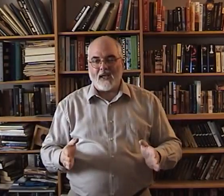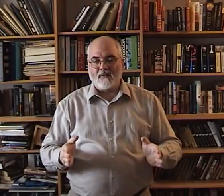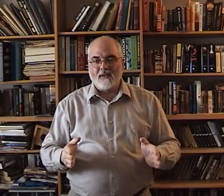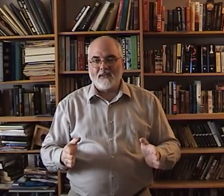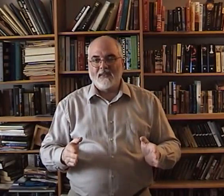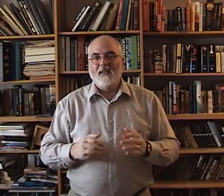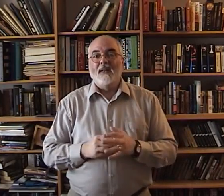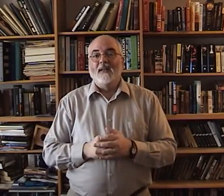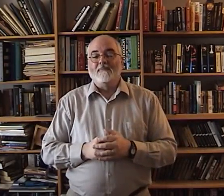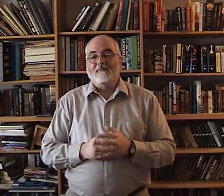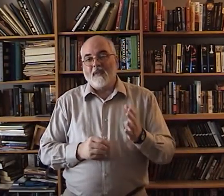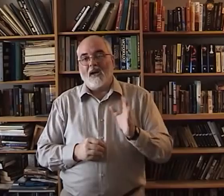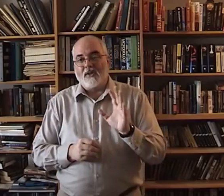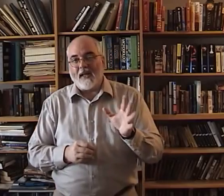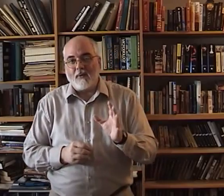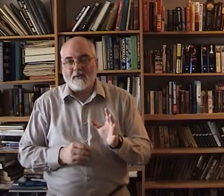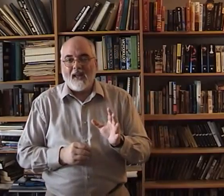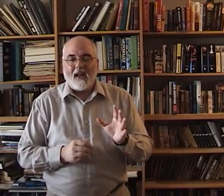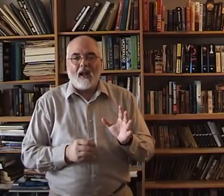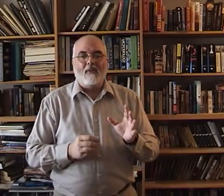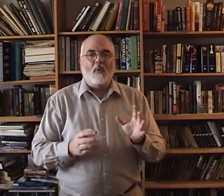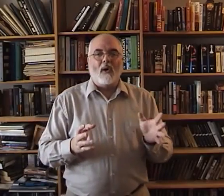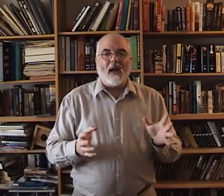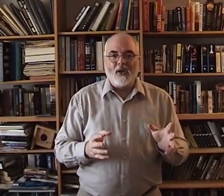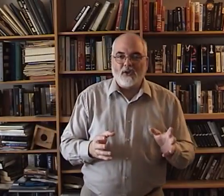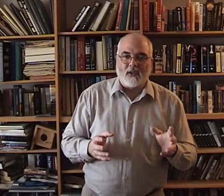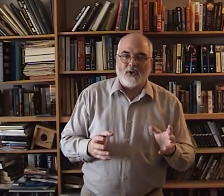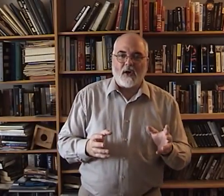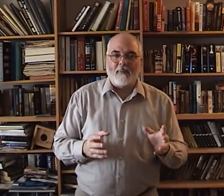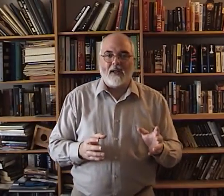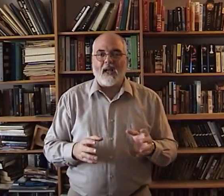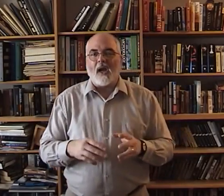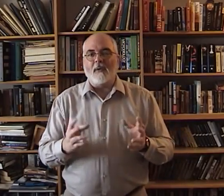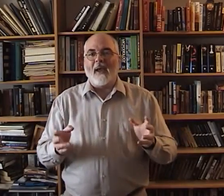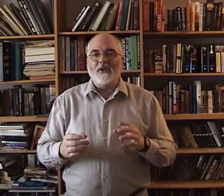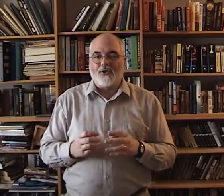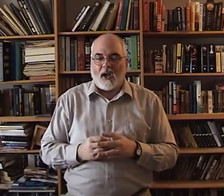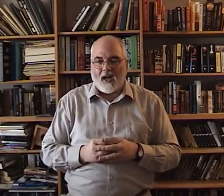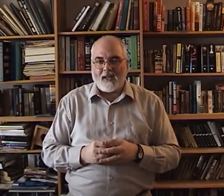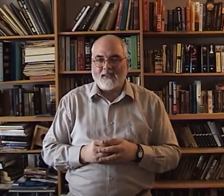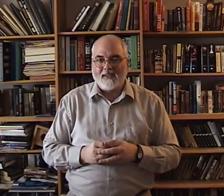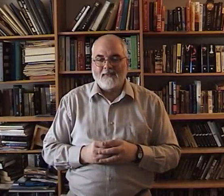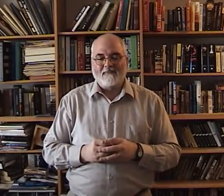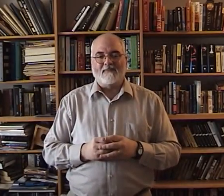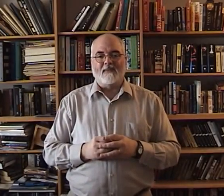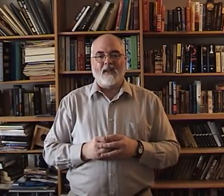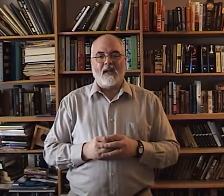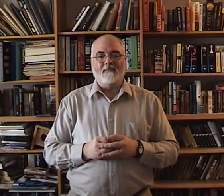saves. Understand what? The word I use to describe that is occupationalize.